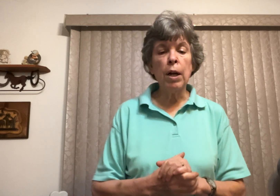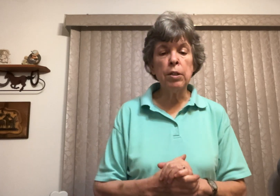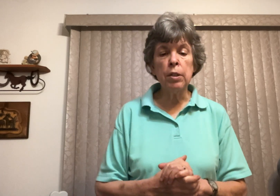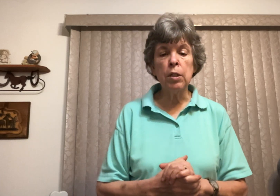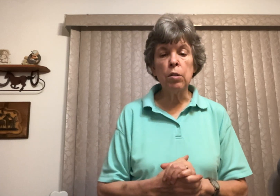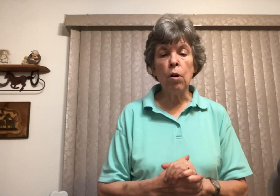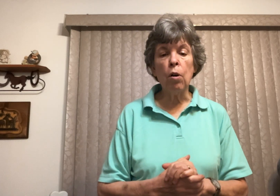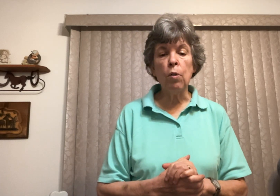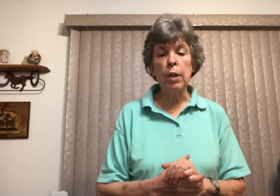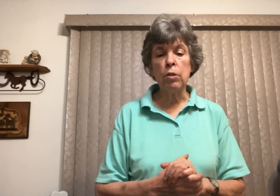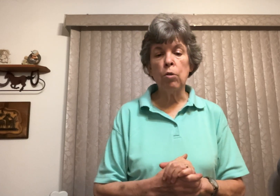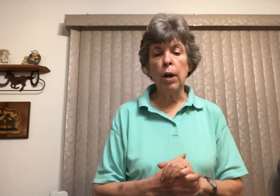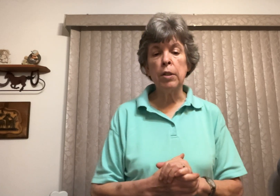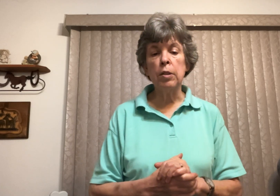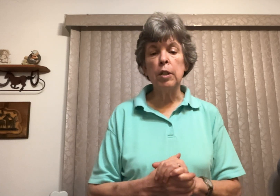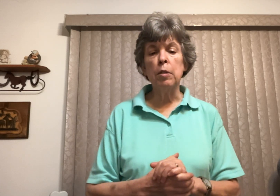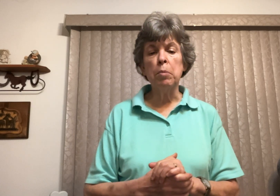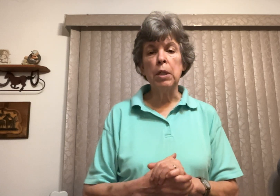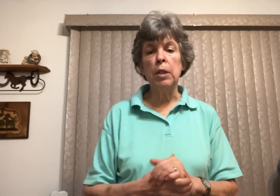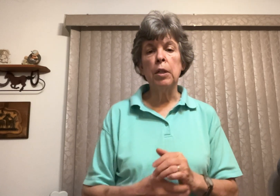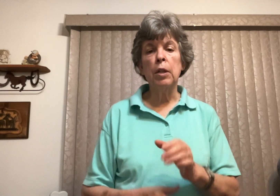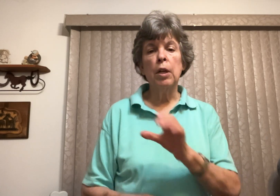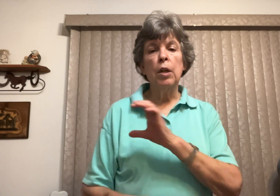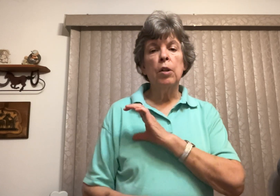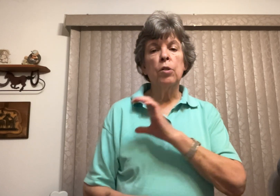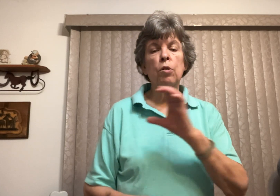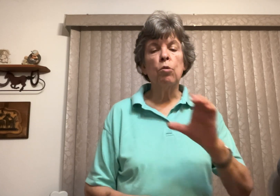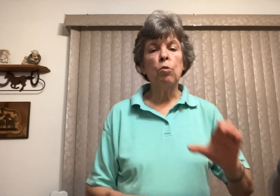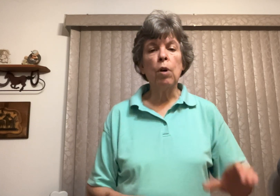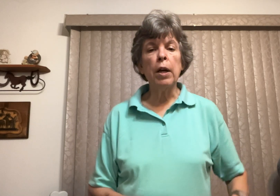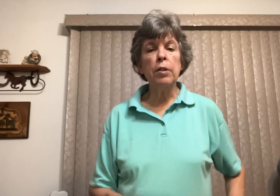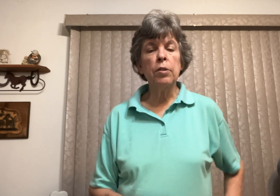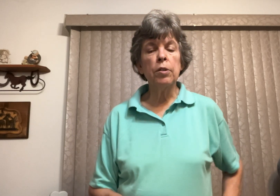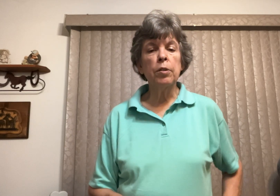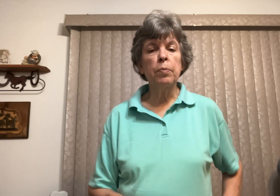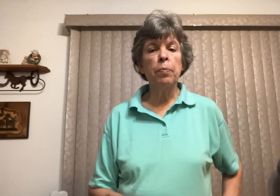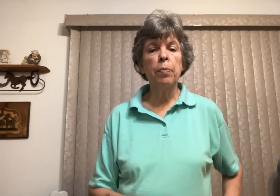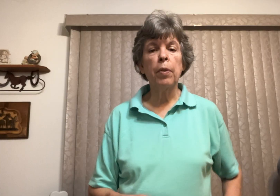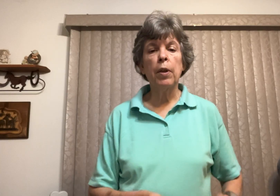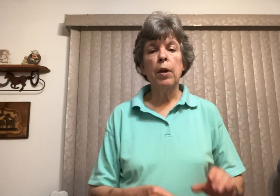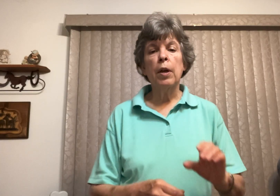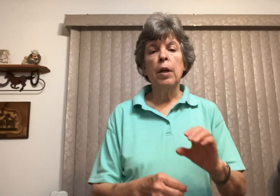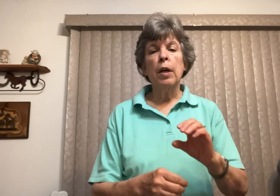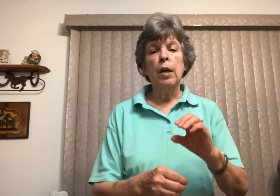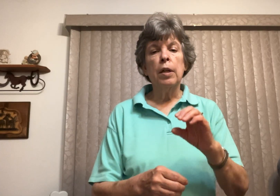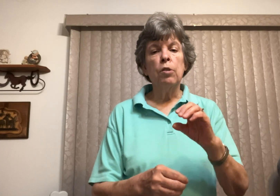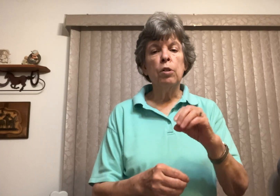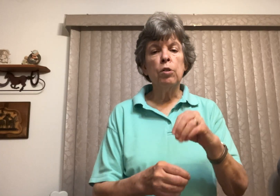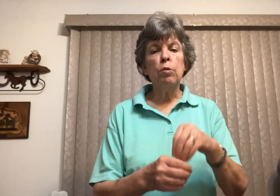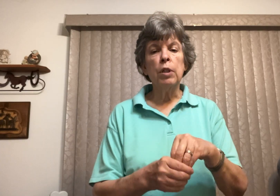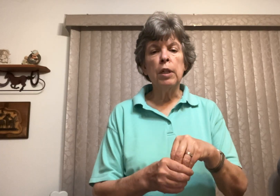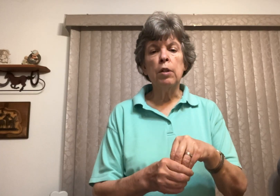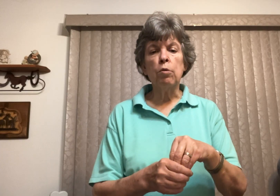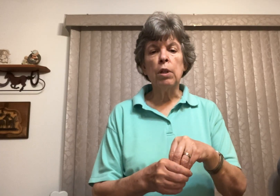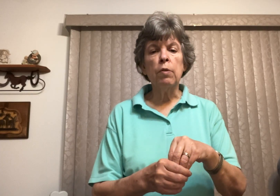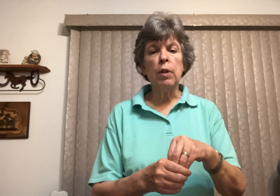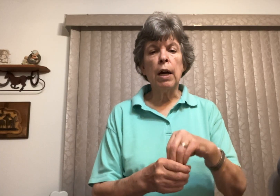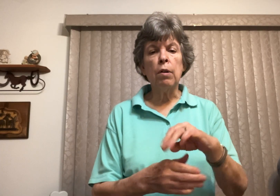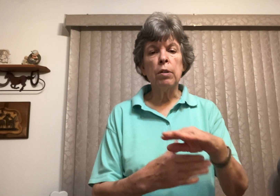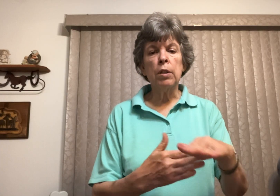Christ in all as Christ in me. So Christ, you can do the in or leave it out.